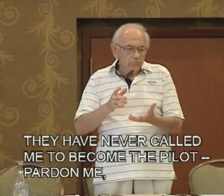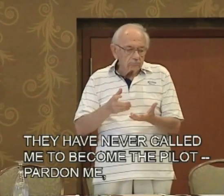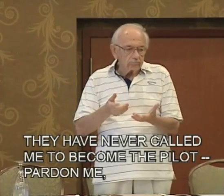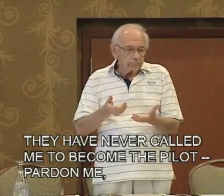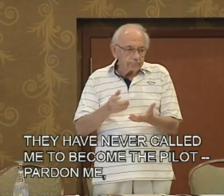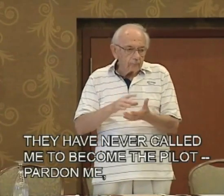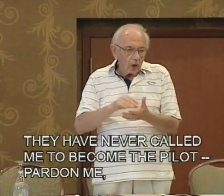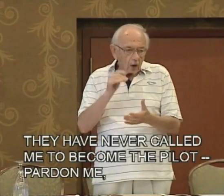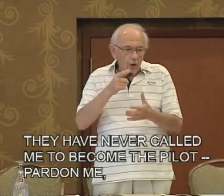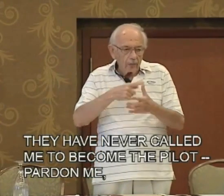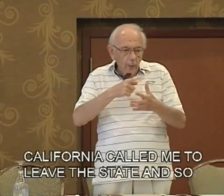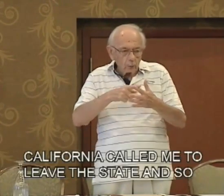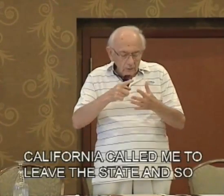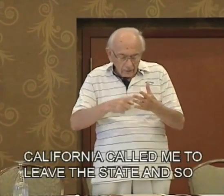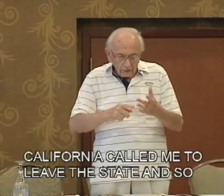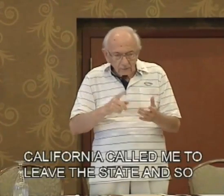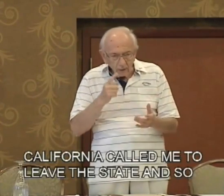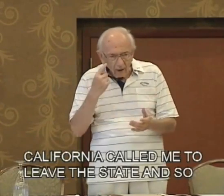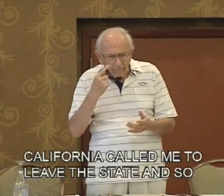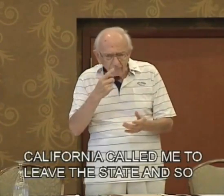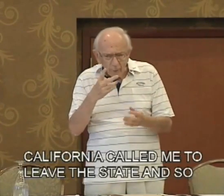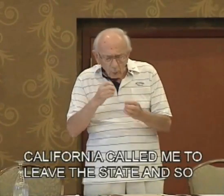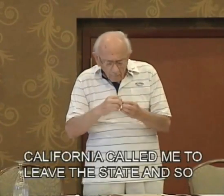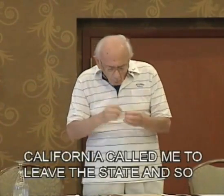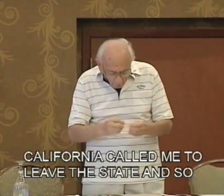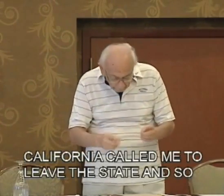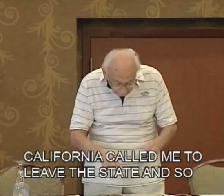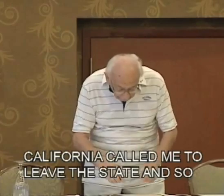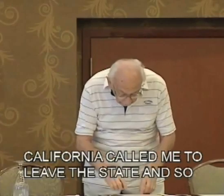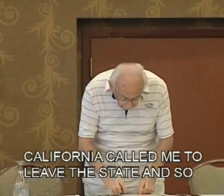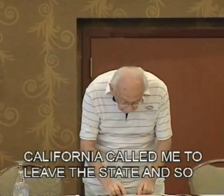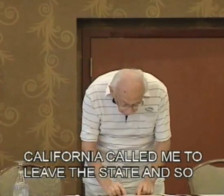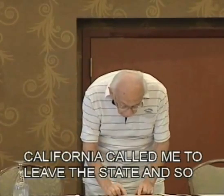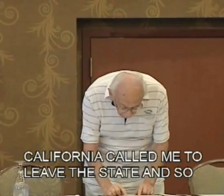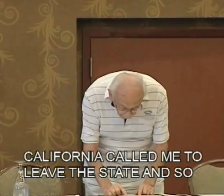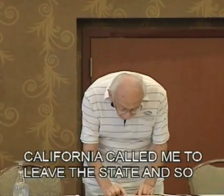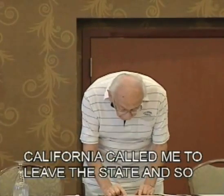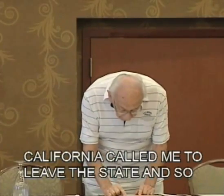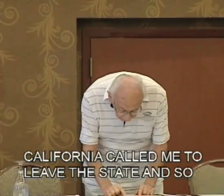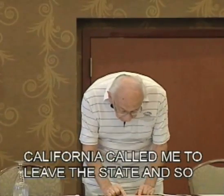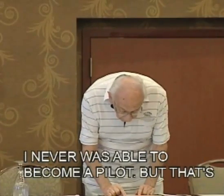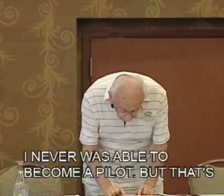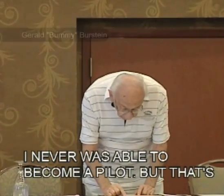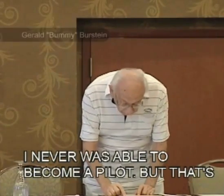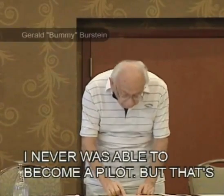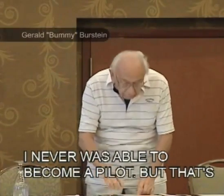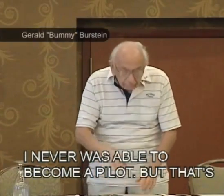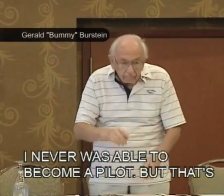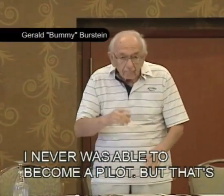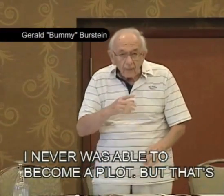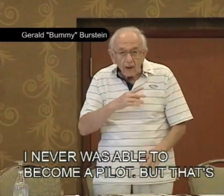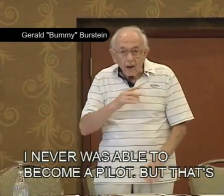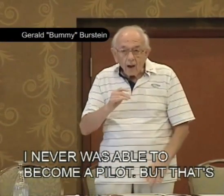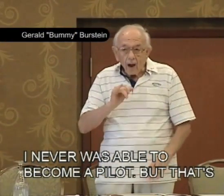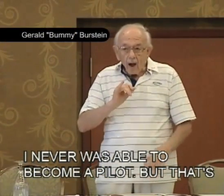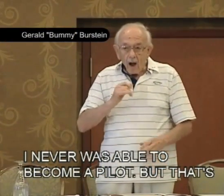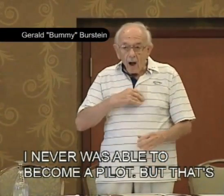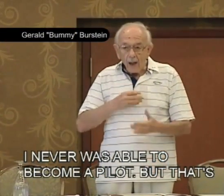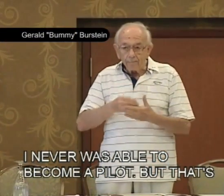me that California called me to leave the state and so I would never was able to become a pilot it but that's another memory I have